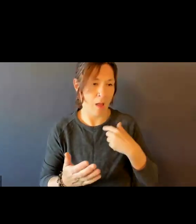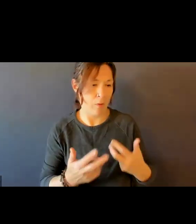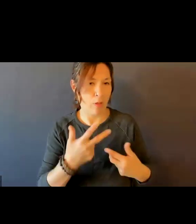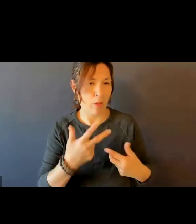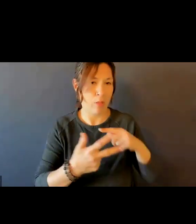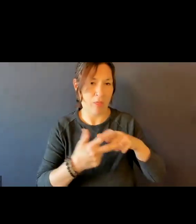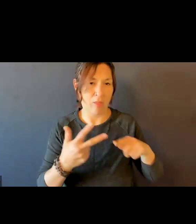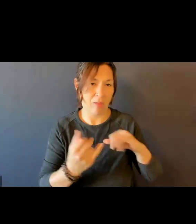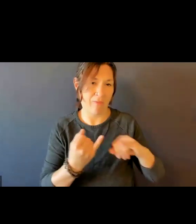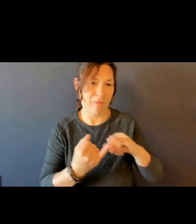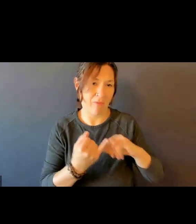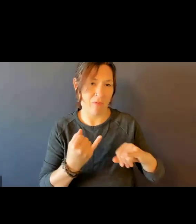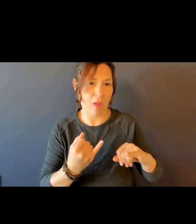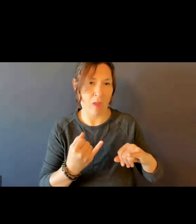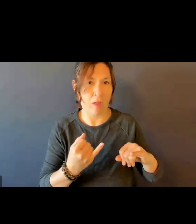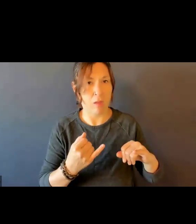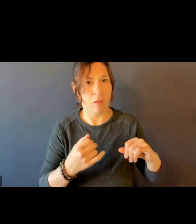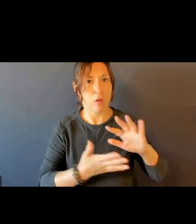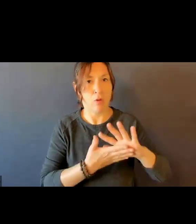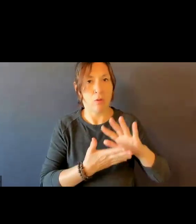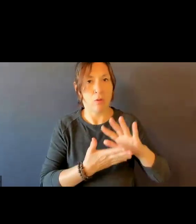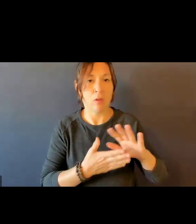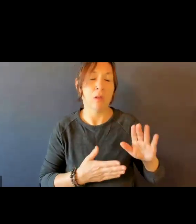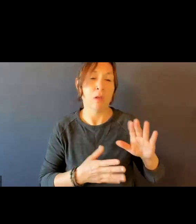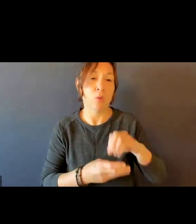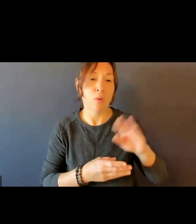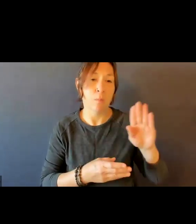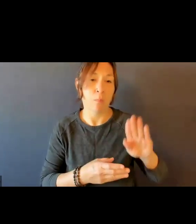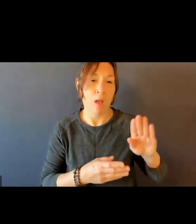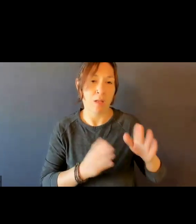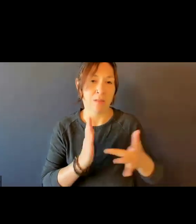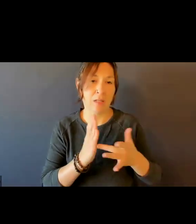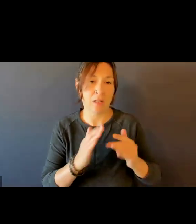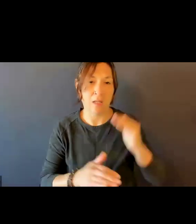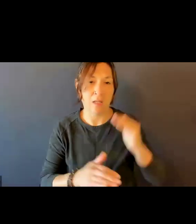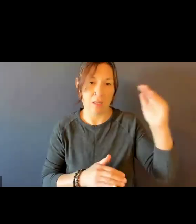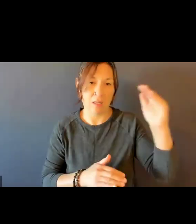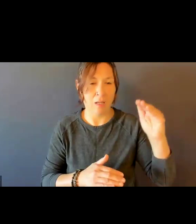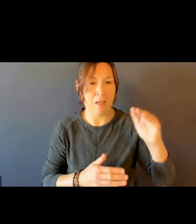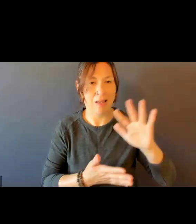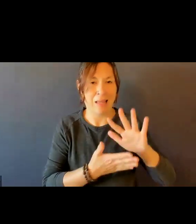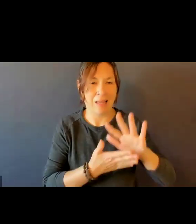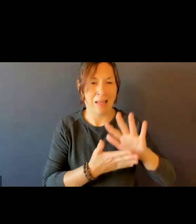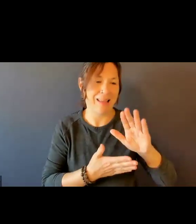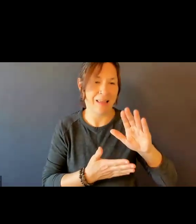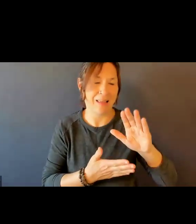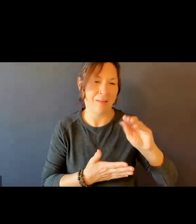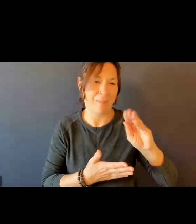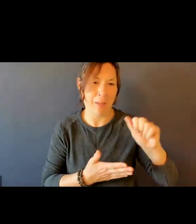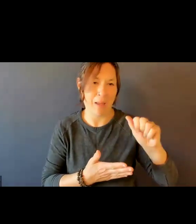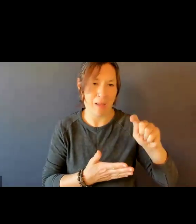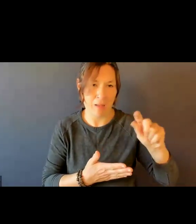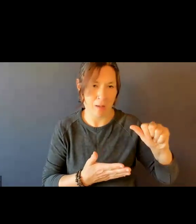also included Boston Adult Technical Academy, also known as BADA, and the Josiah